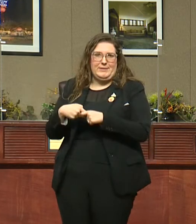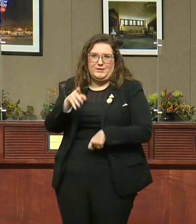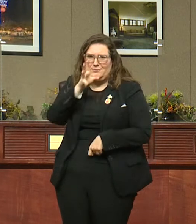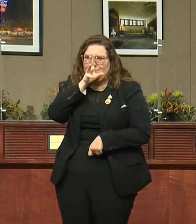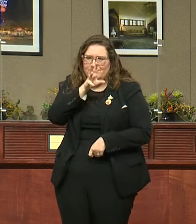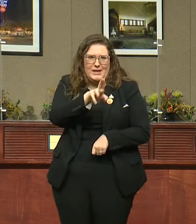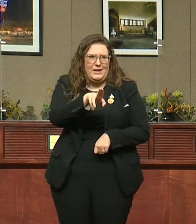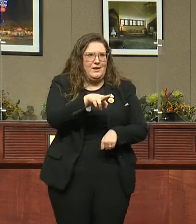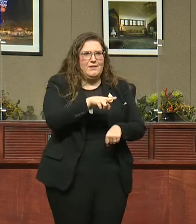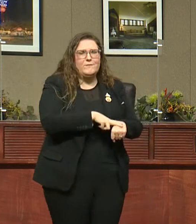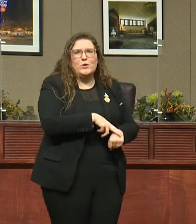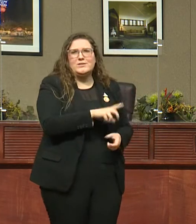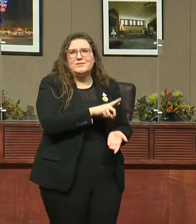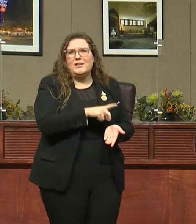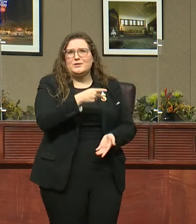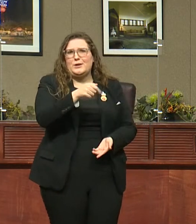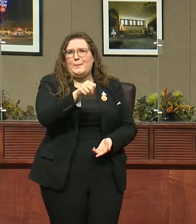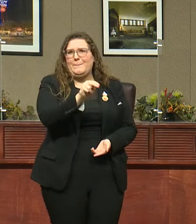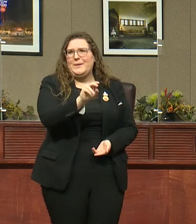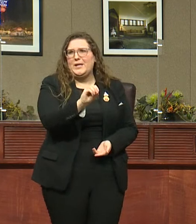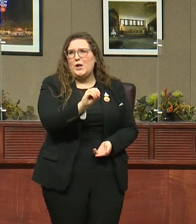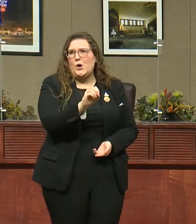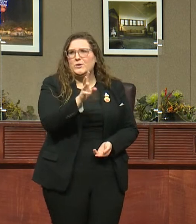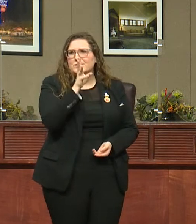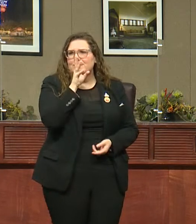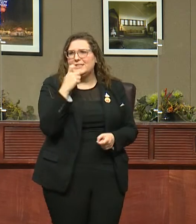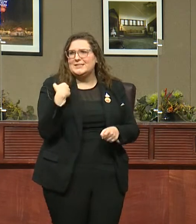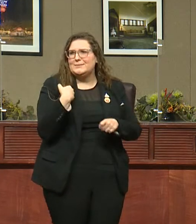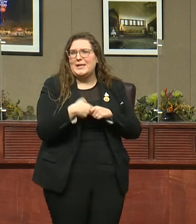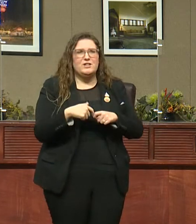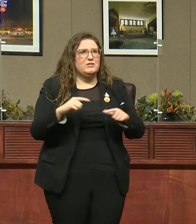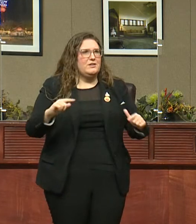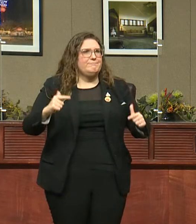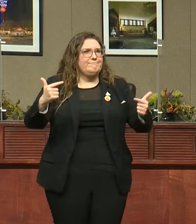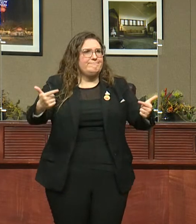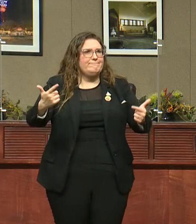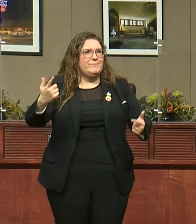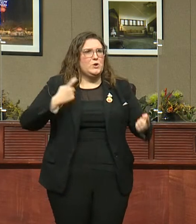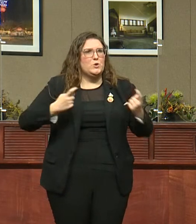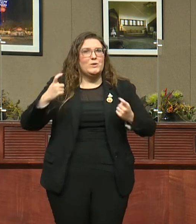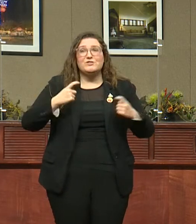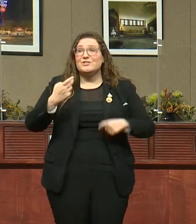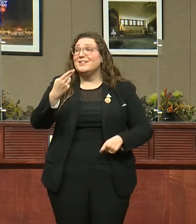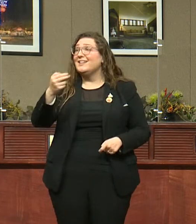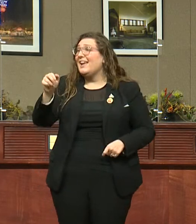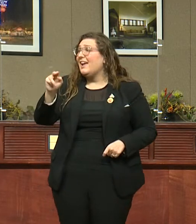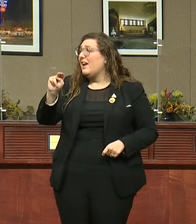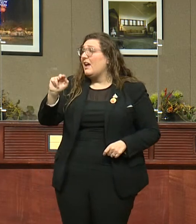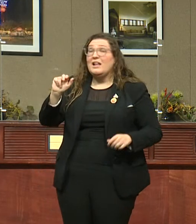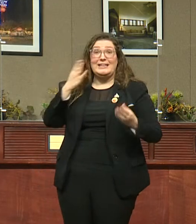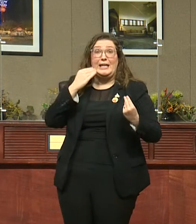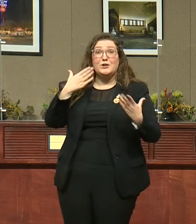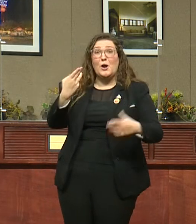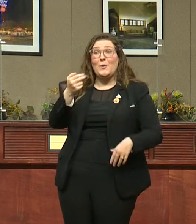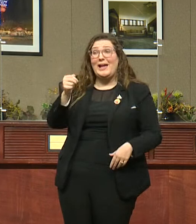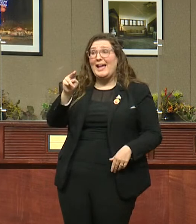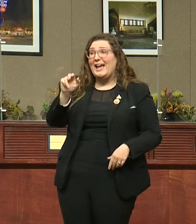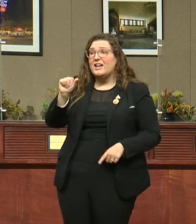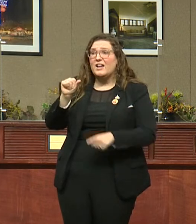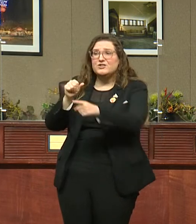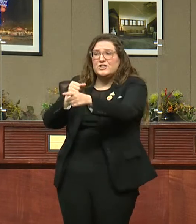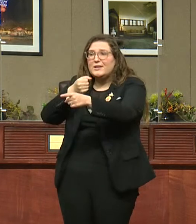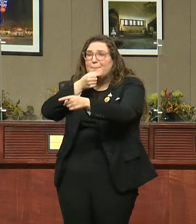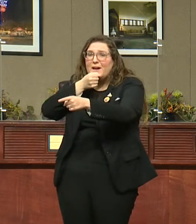fluent. With that, we'll open it up for any questions. And by the way, Hannah, who moves the mic around